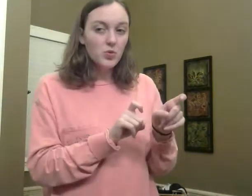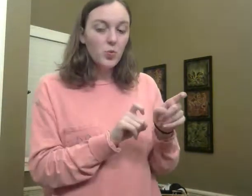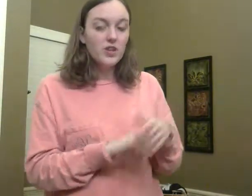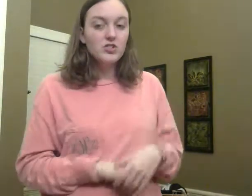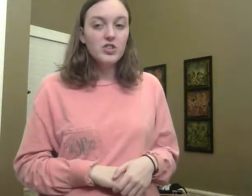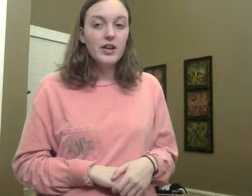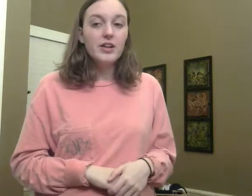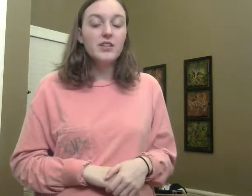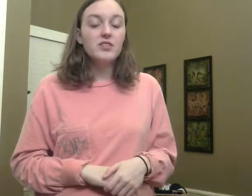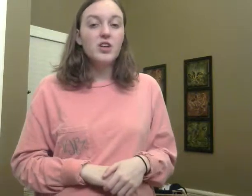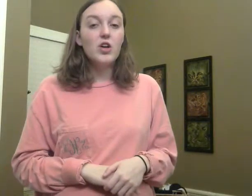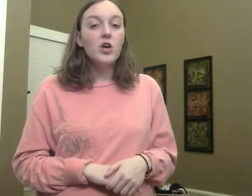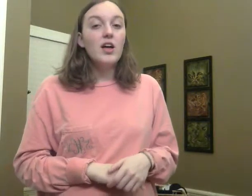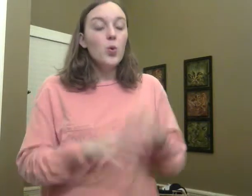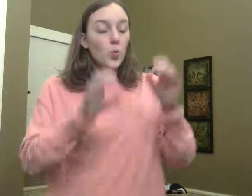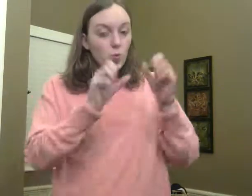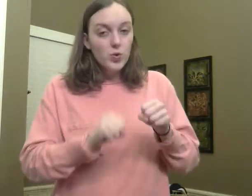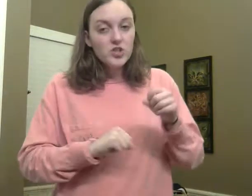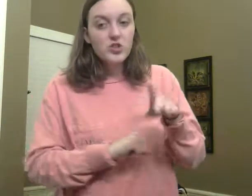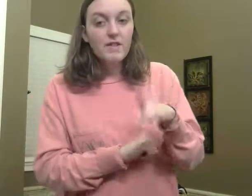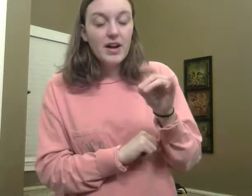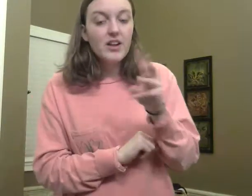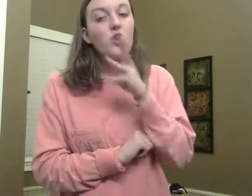would you find a water strider on land?